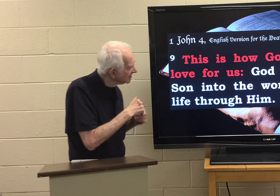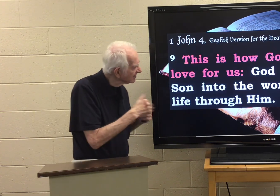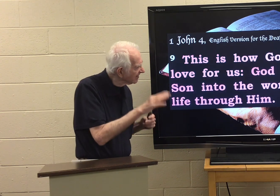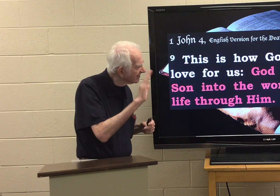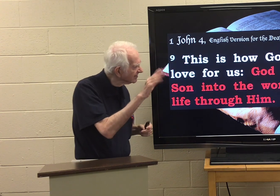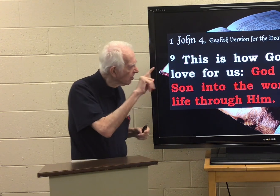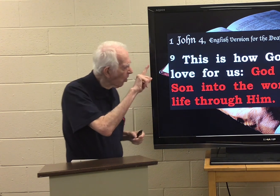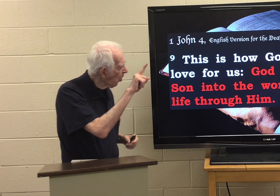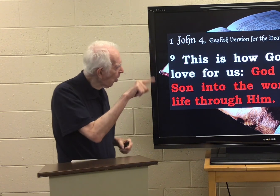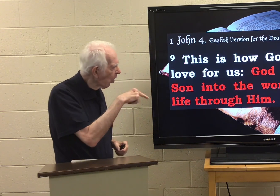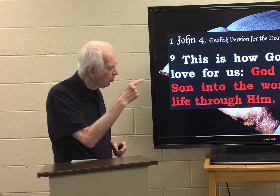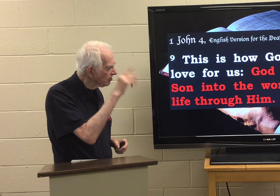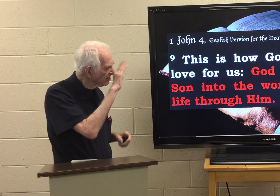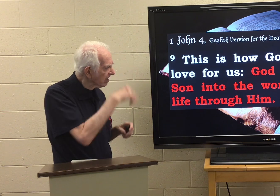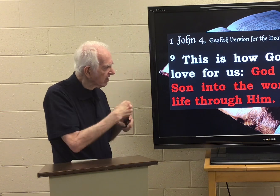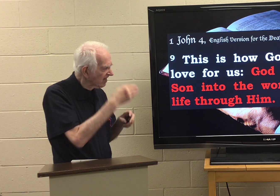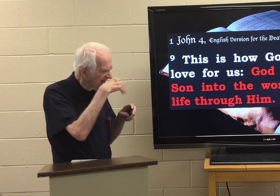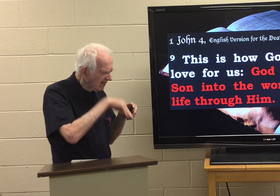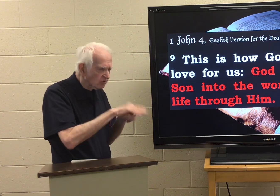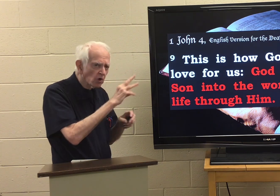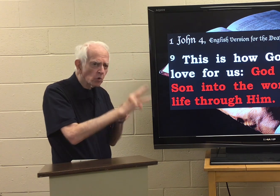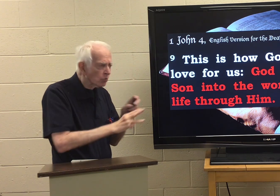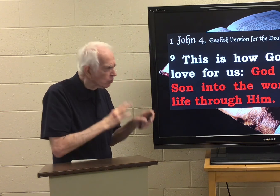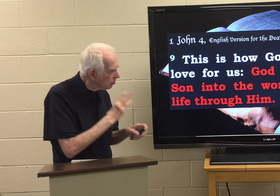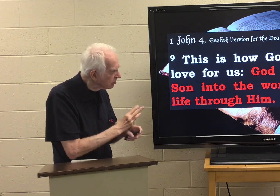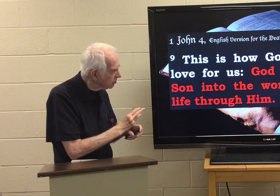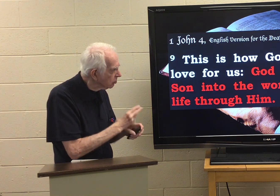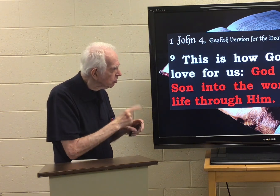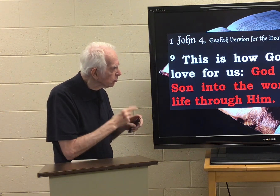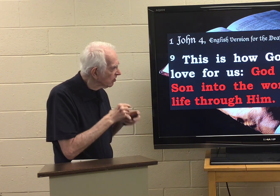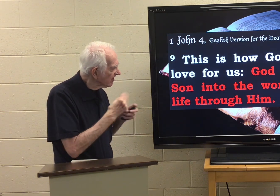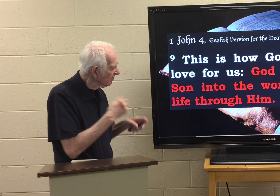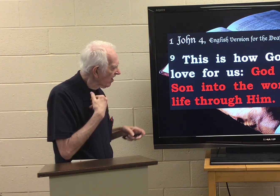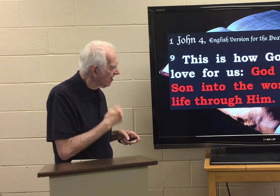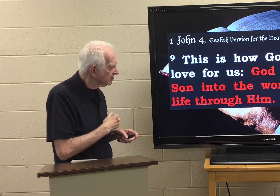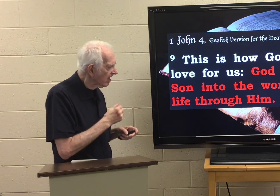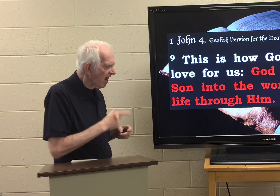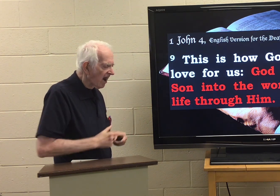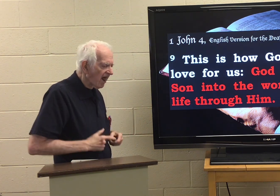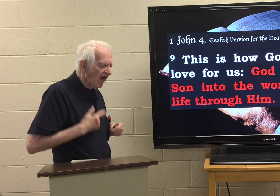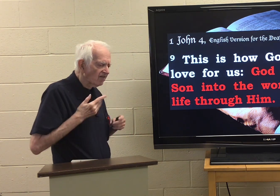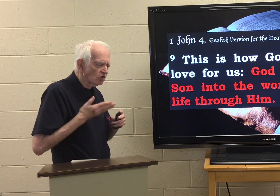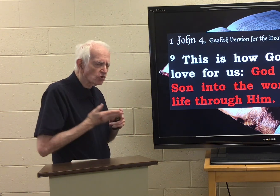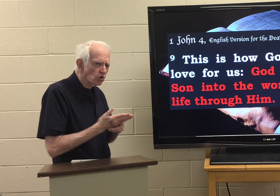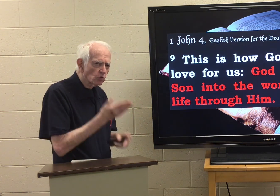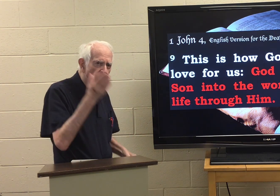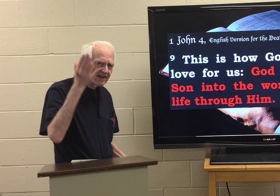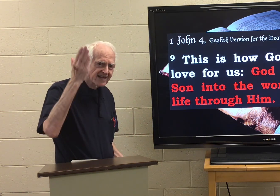God sent His only Son into the world to give us life through Him.